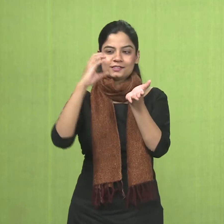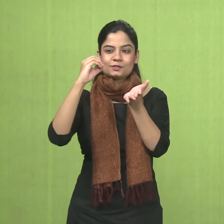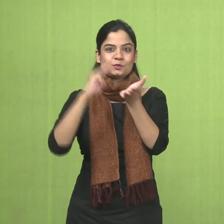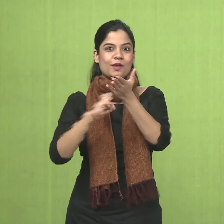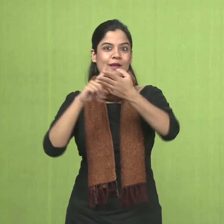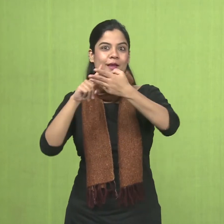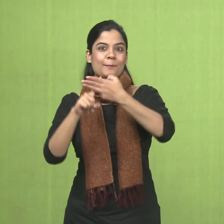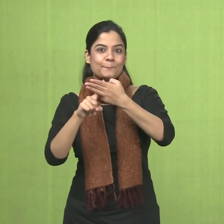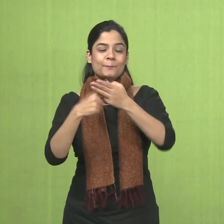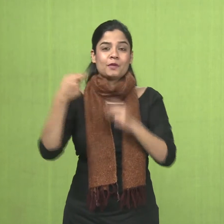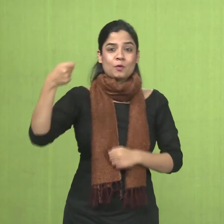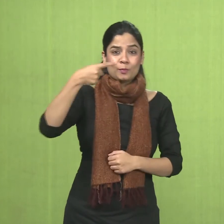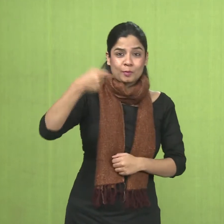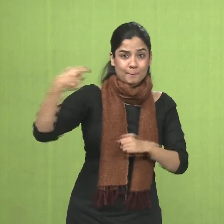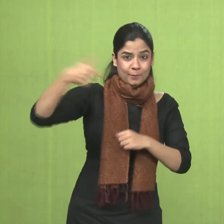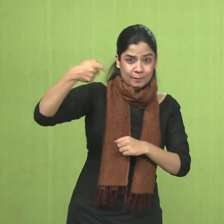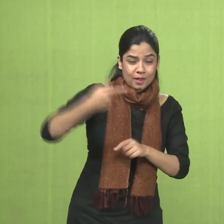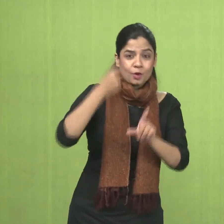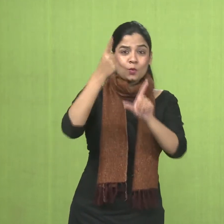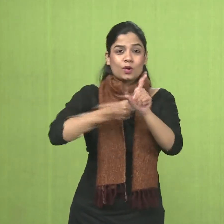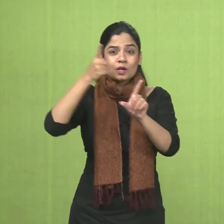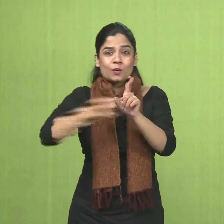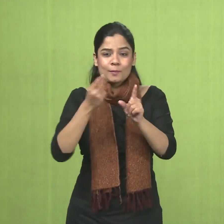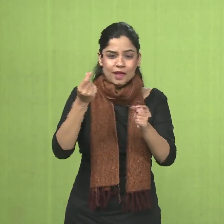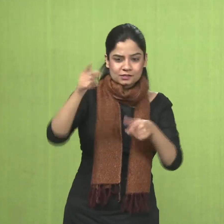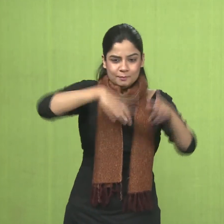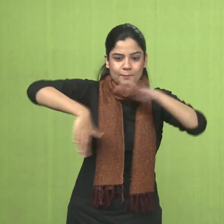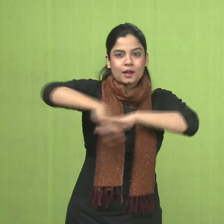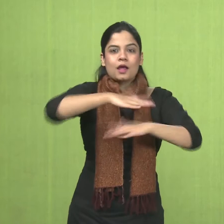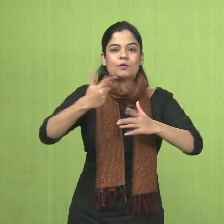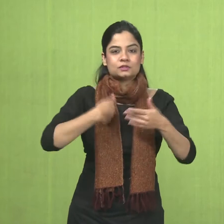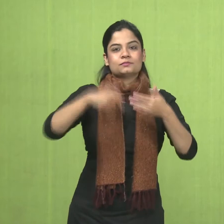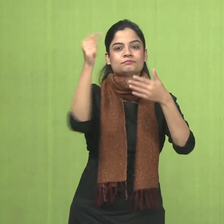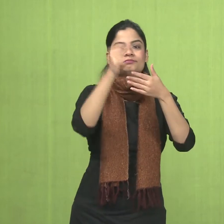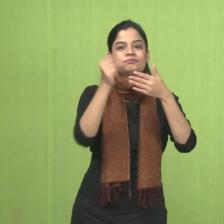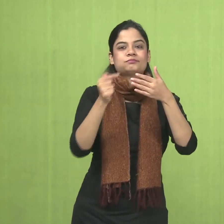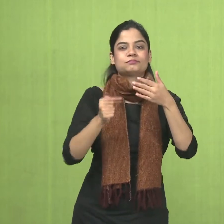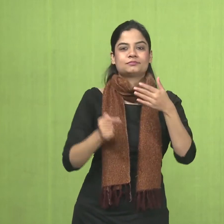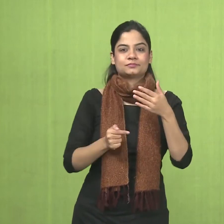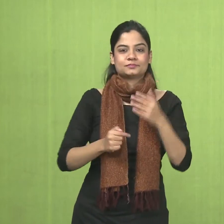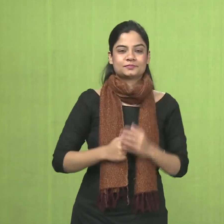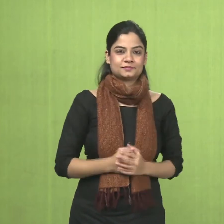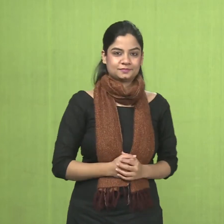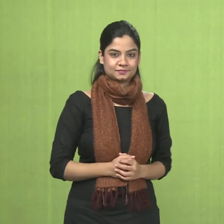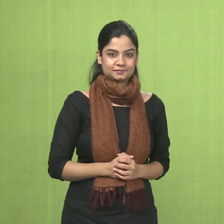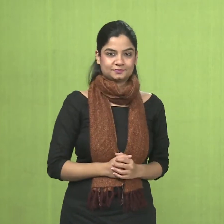Income Management. It can be monthly income, yearly income or different kind of incomes. We will discuss about